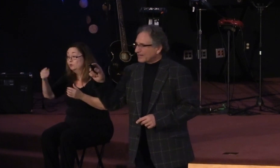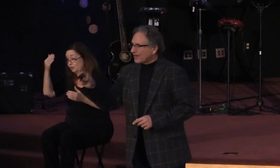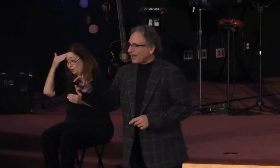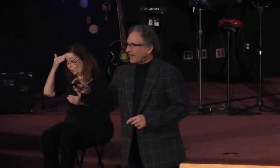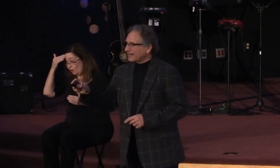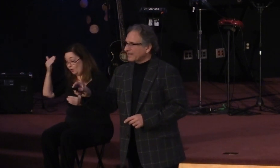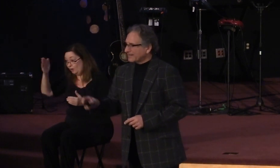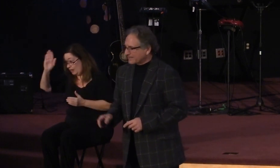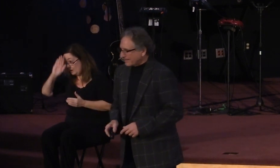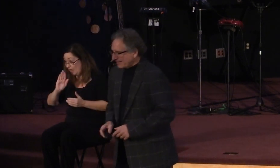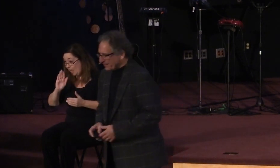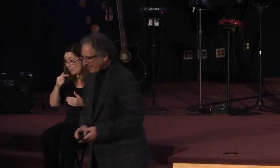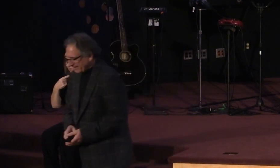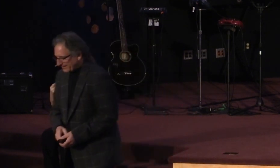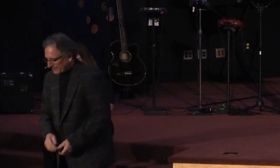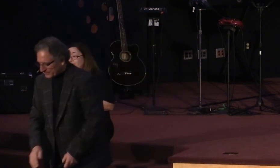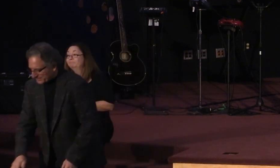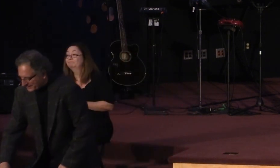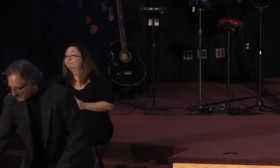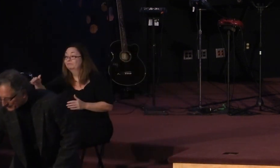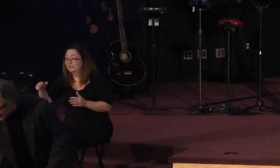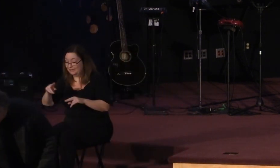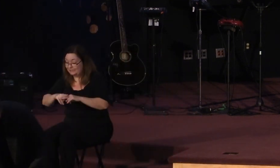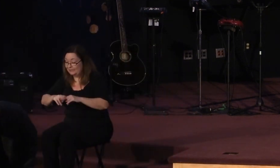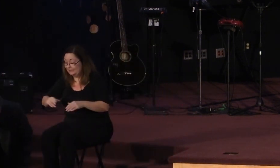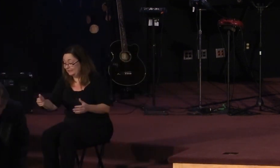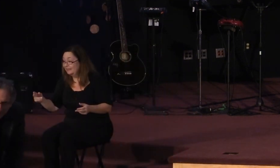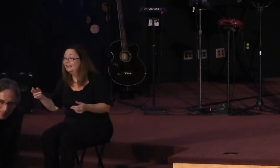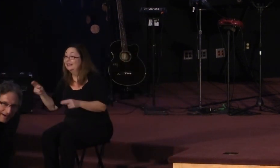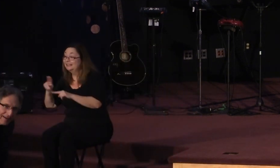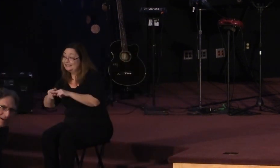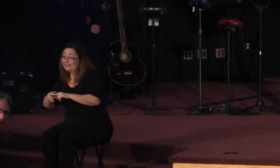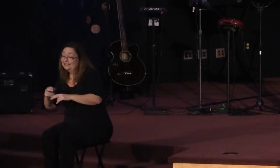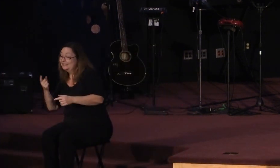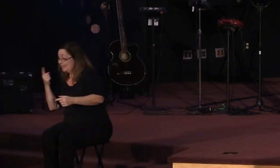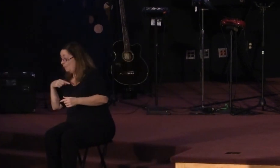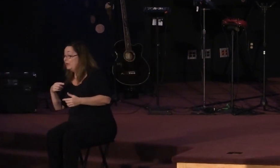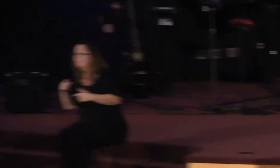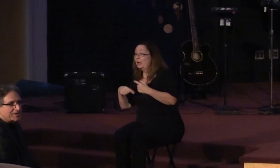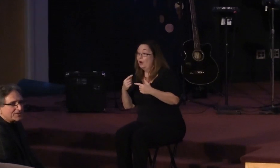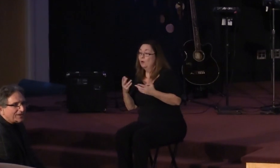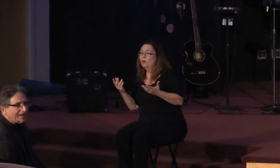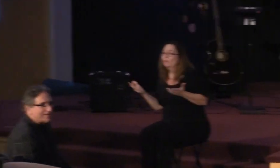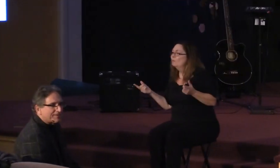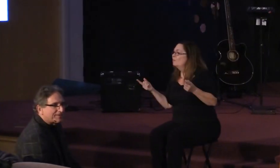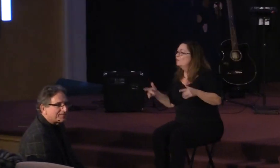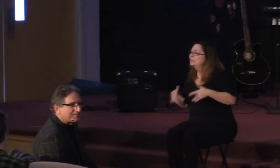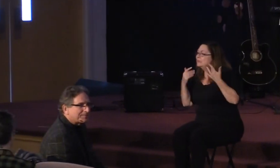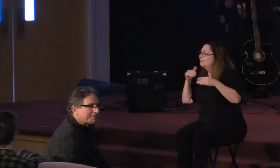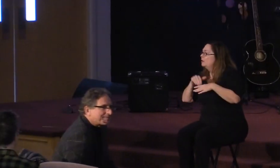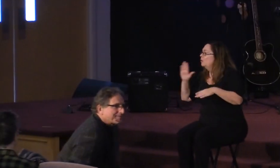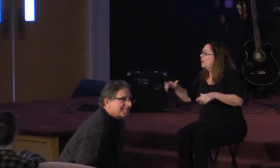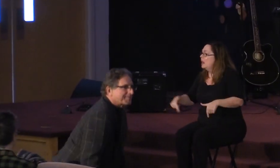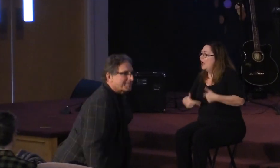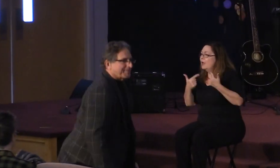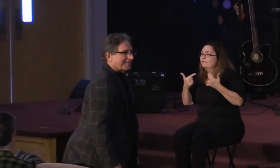that God says, hey, man, here's a seat. Come on, sit down. Tell me about it. What's going on in your life?